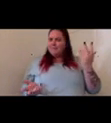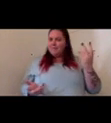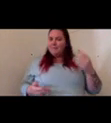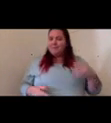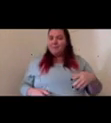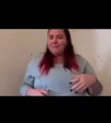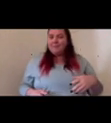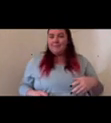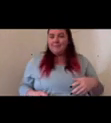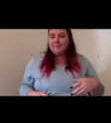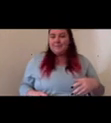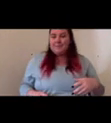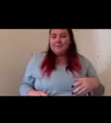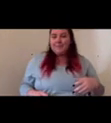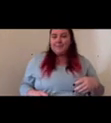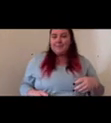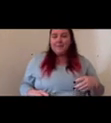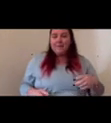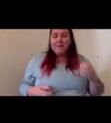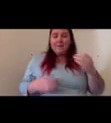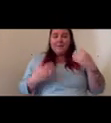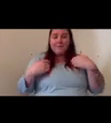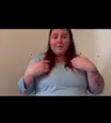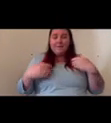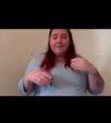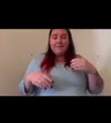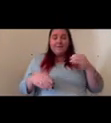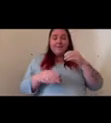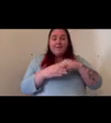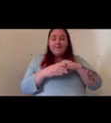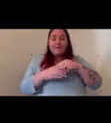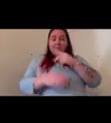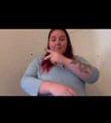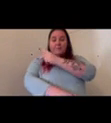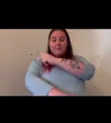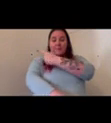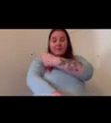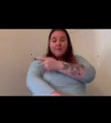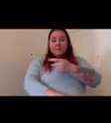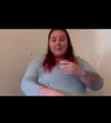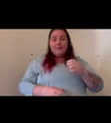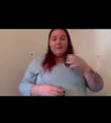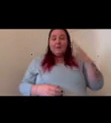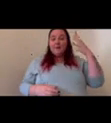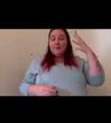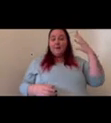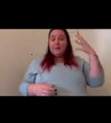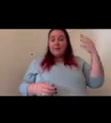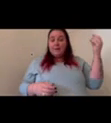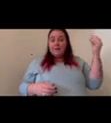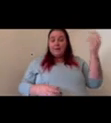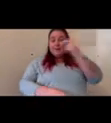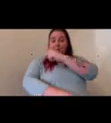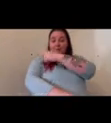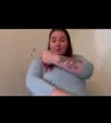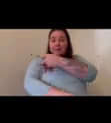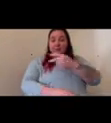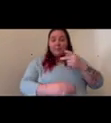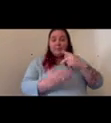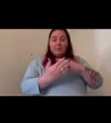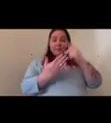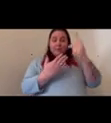So they're in San Diego, but it's in San Diego. It's kind of funny. And they have